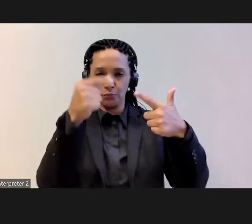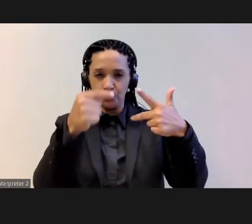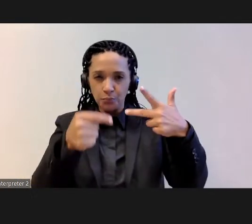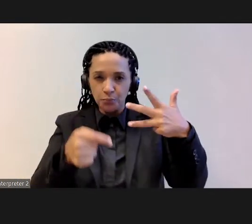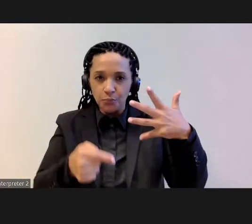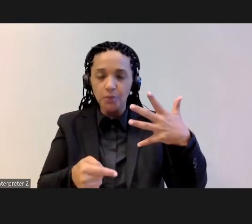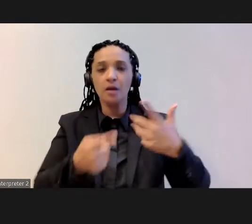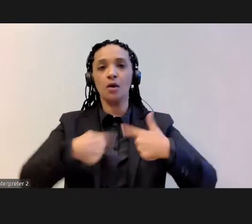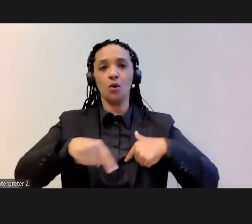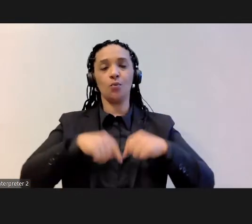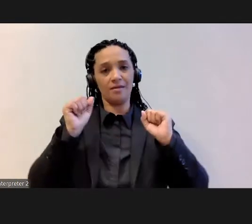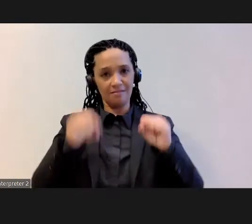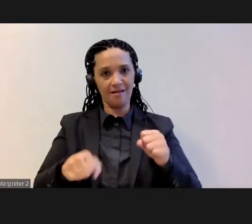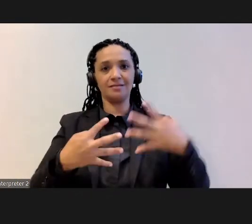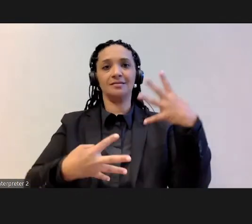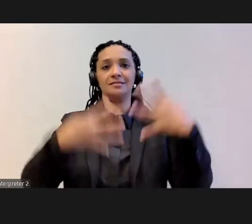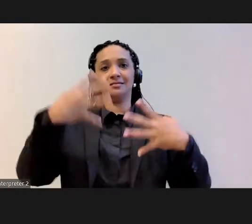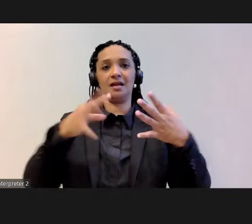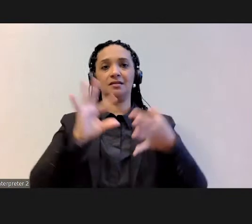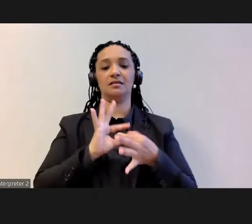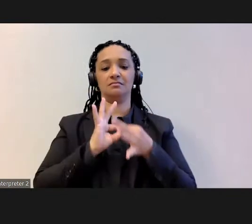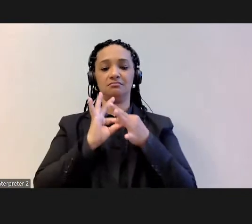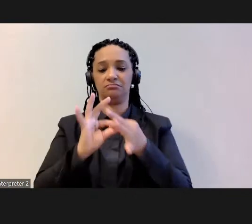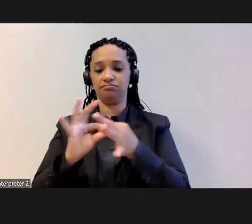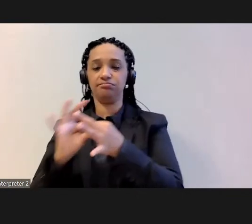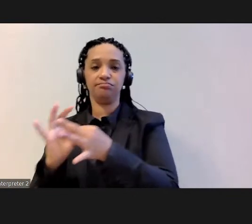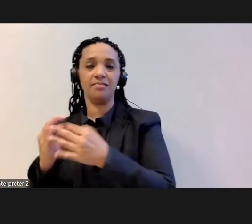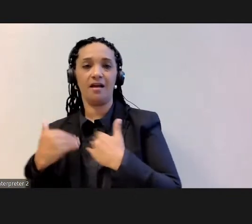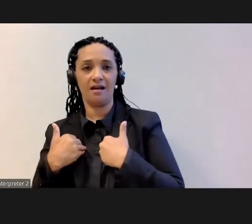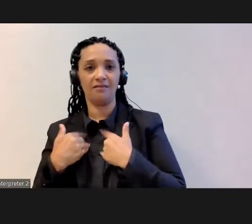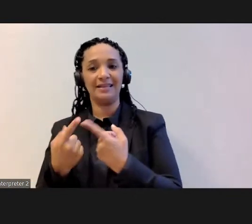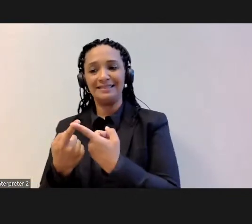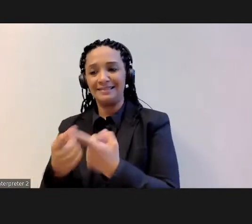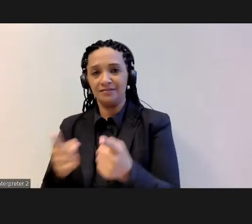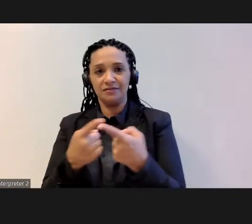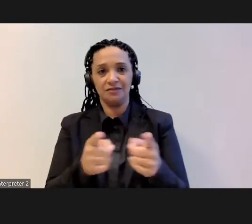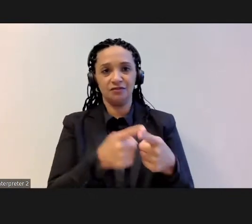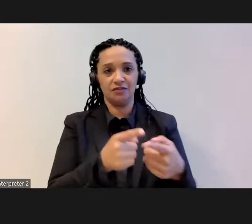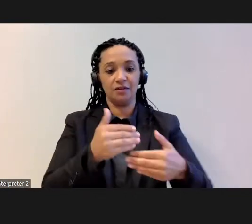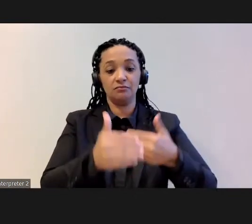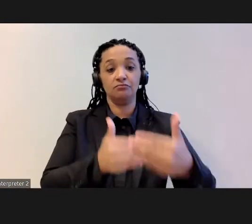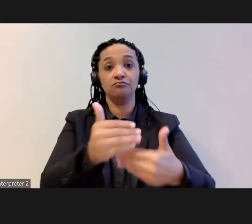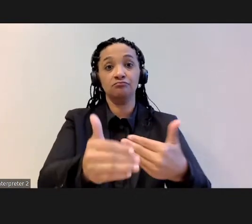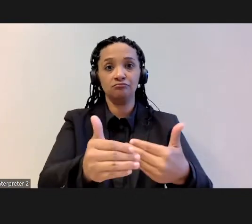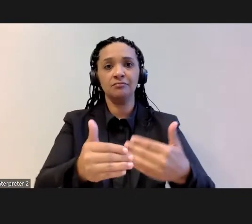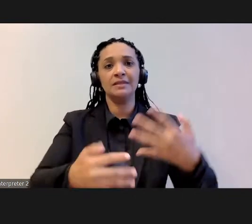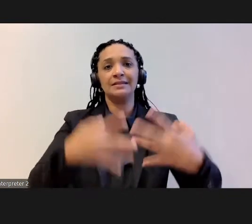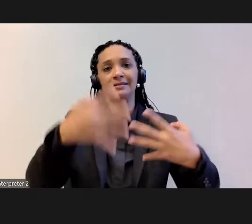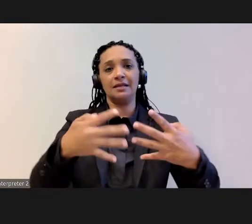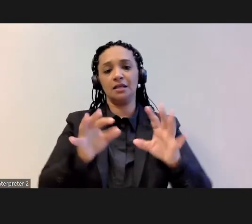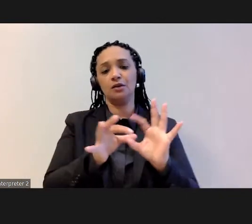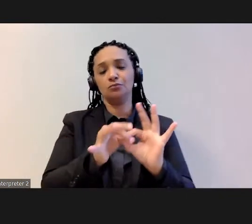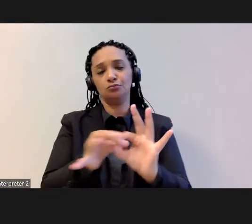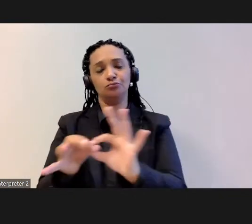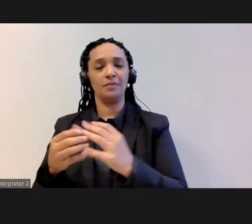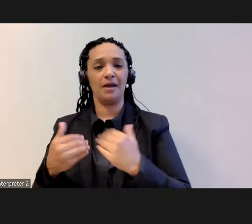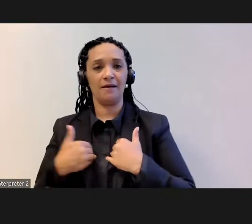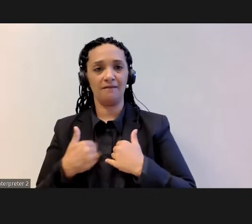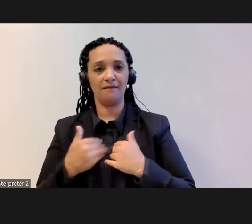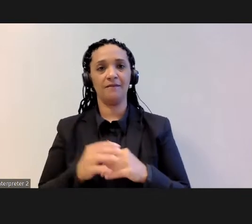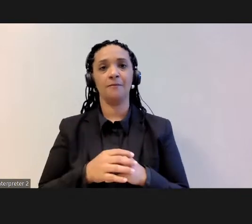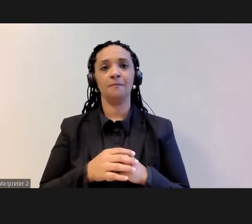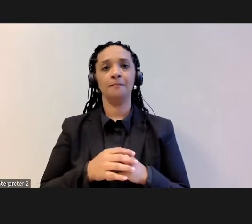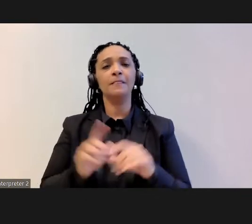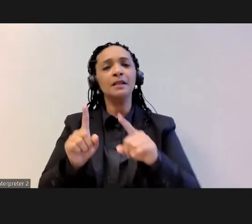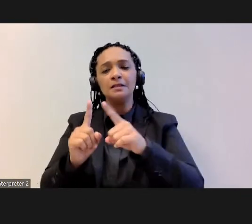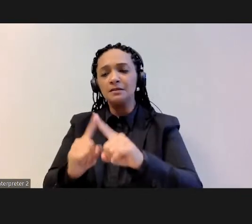to be presented by the current as well as the future crisis. And these capacities should also